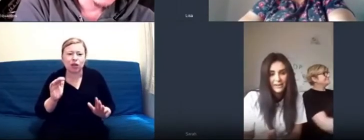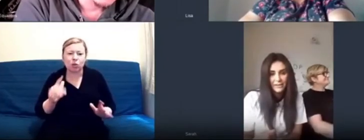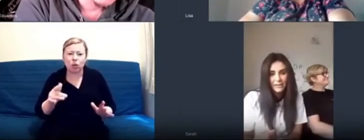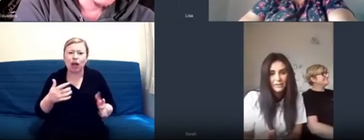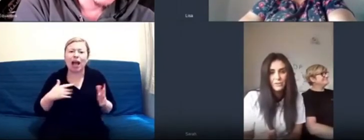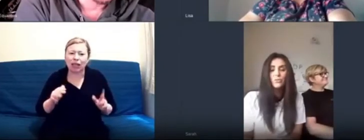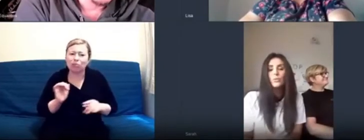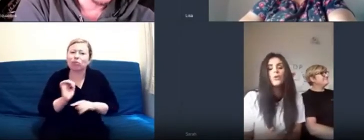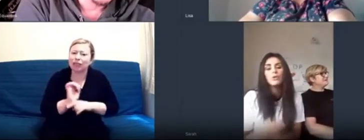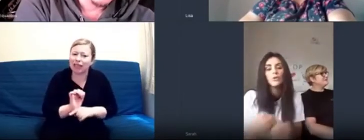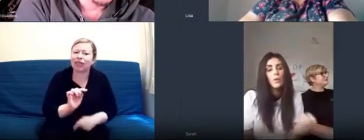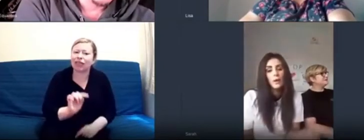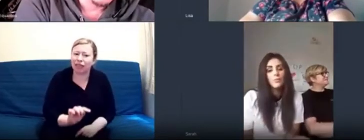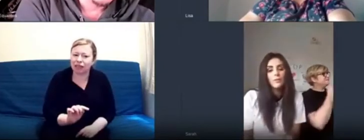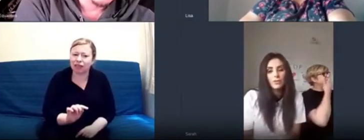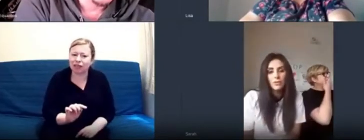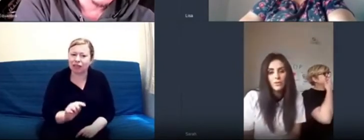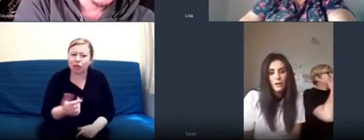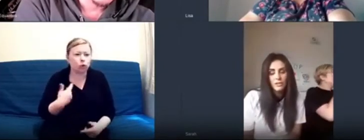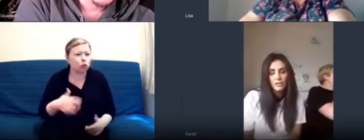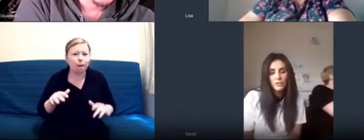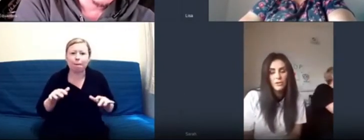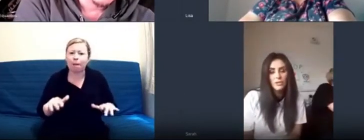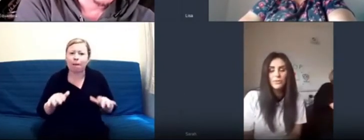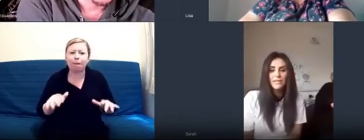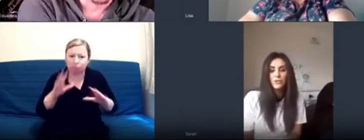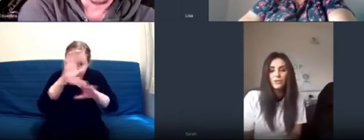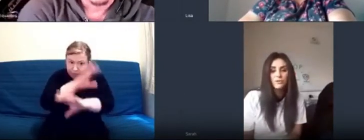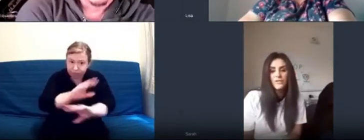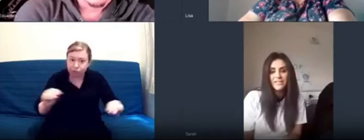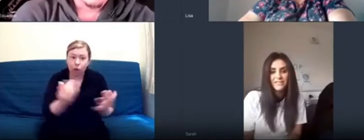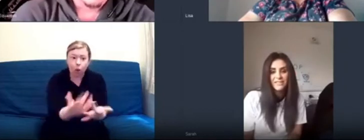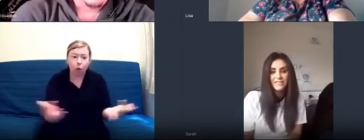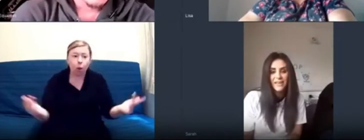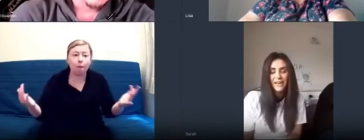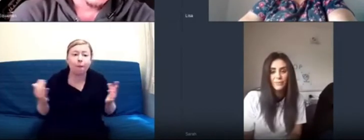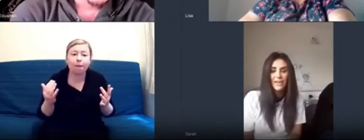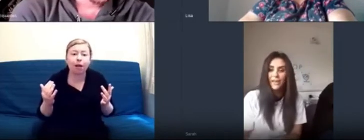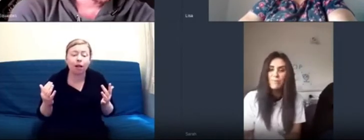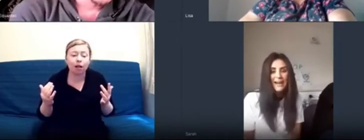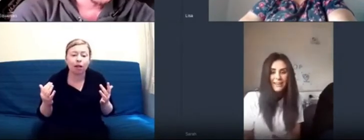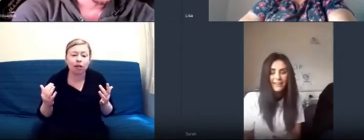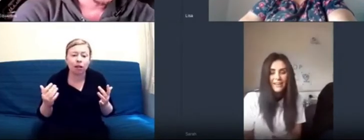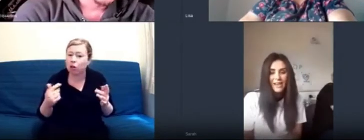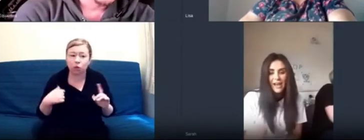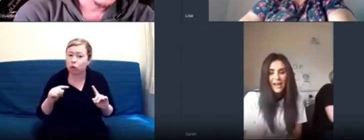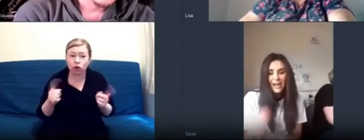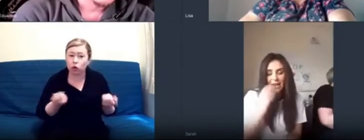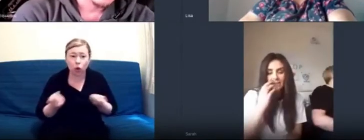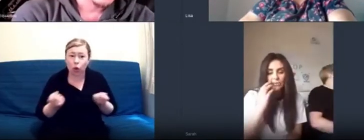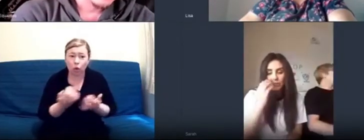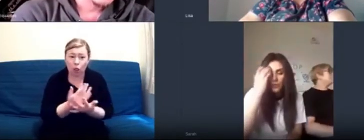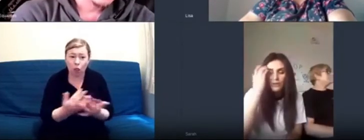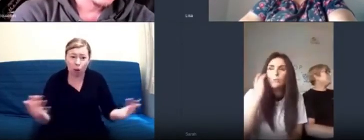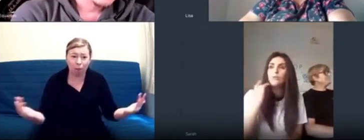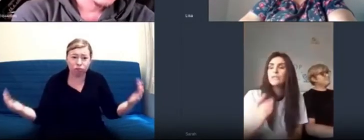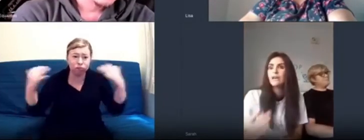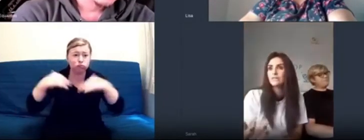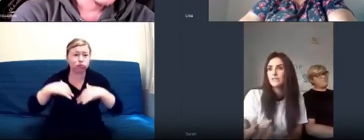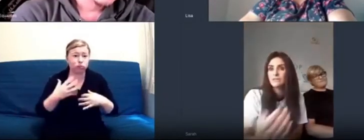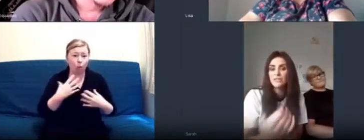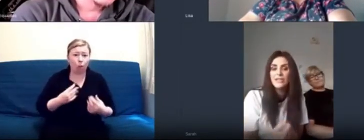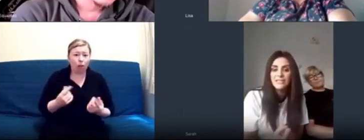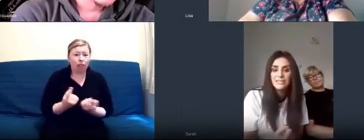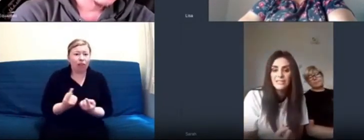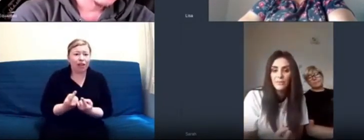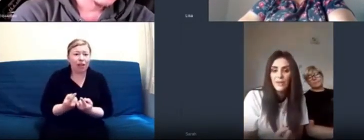protect that. So we couldn't go public with too much because we couldn't facilitate it and we can't man it. And the worry that we